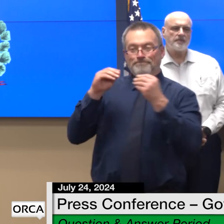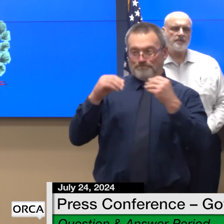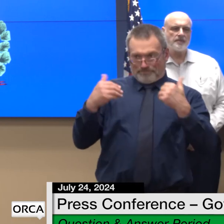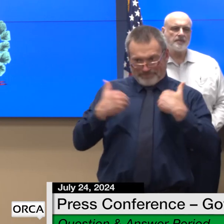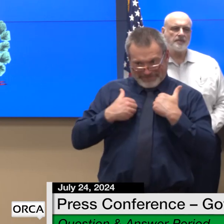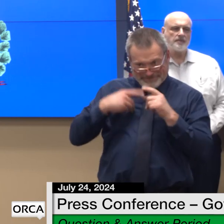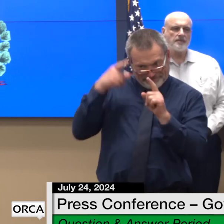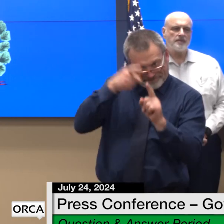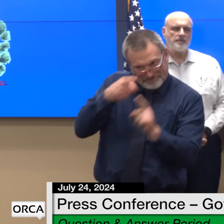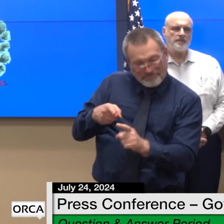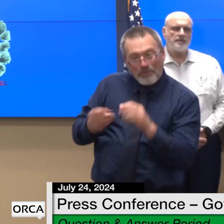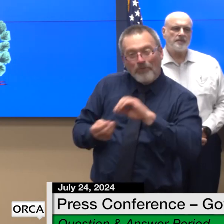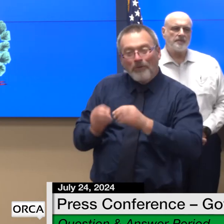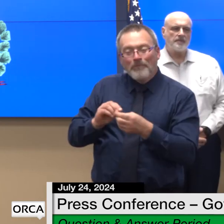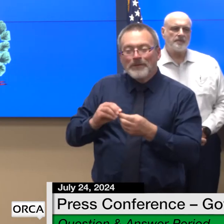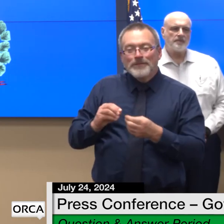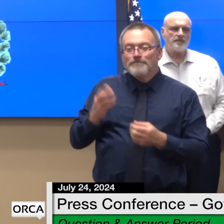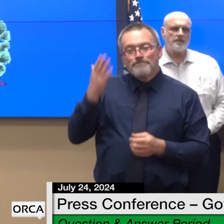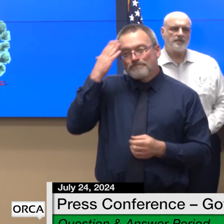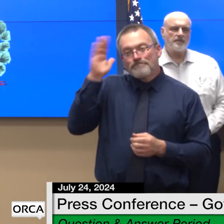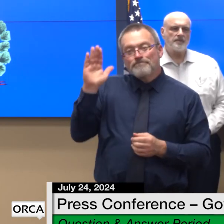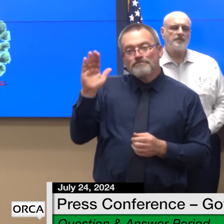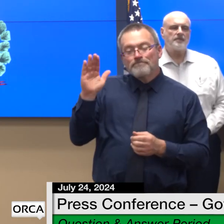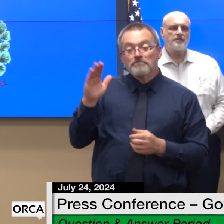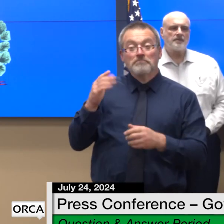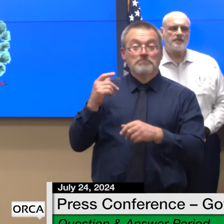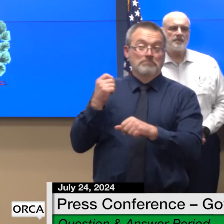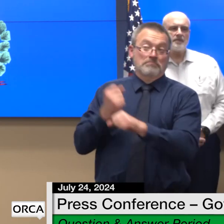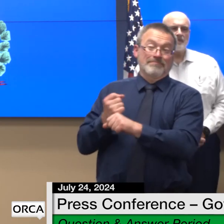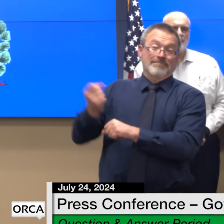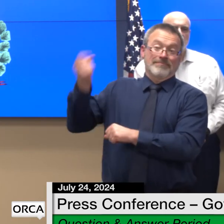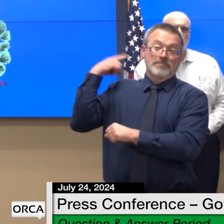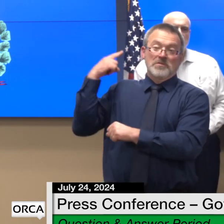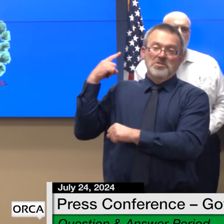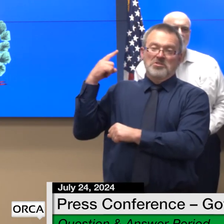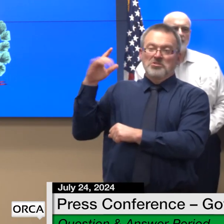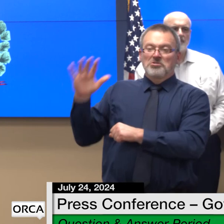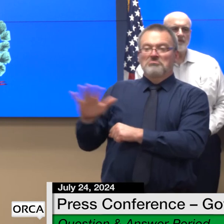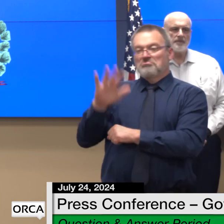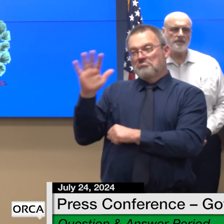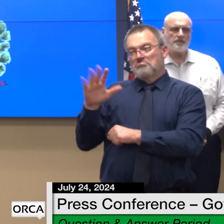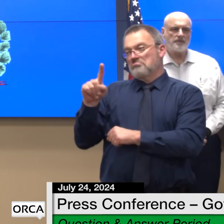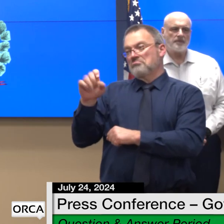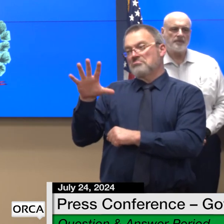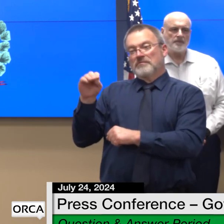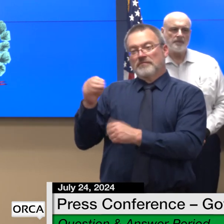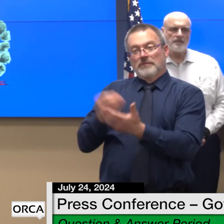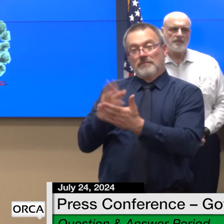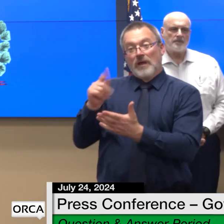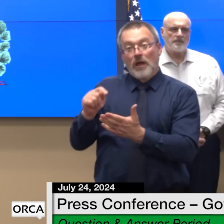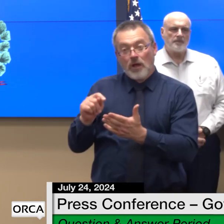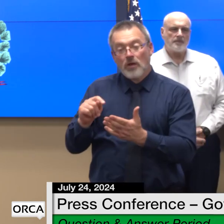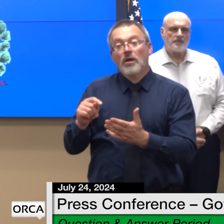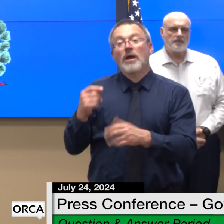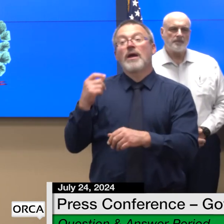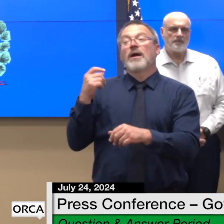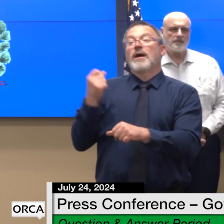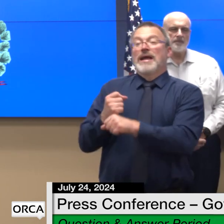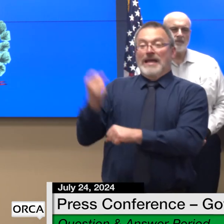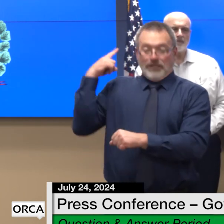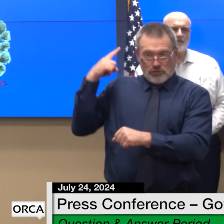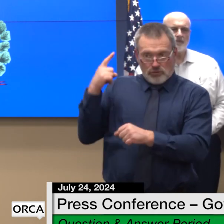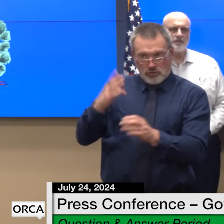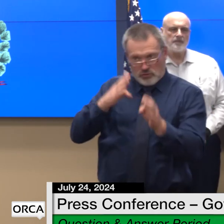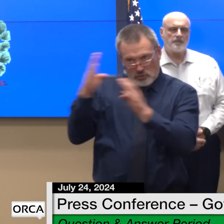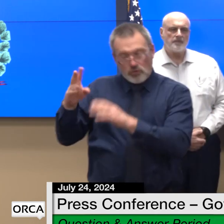year's flood, we had about around 150 buyouts. And for last year's flood, we had about 200 that are potentially in the pipeline. So